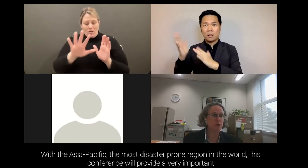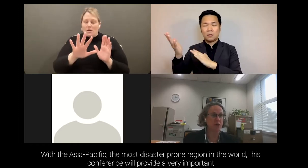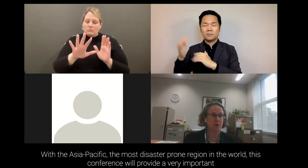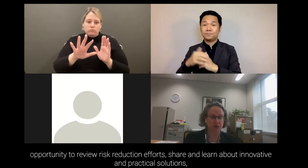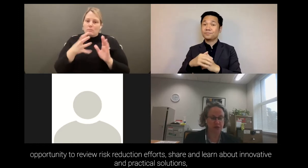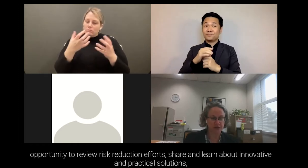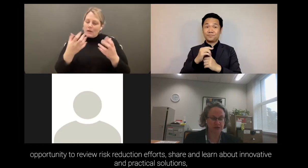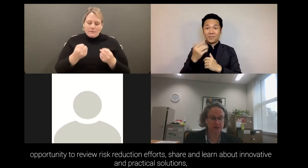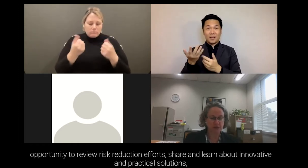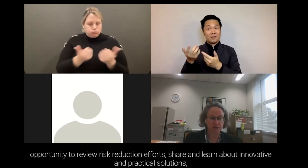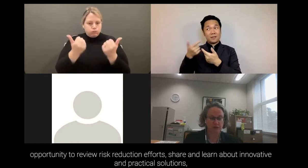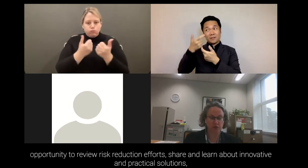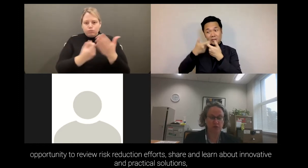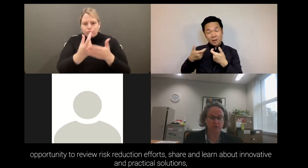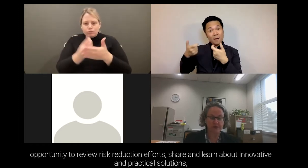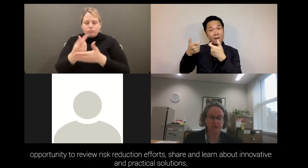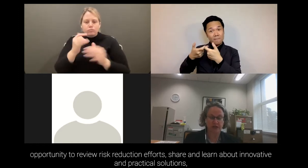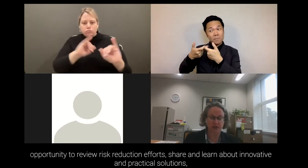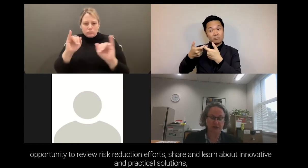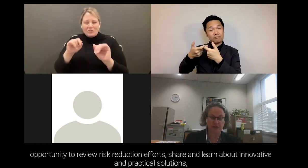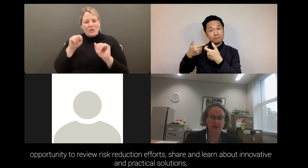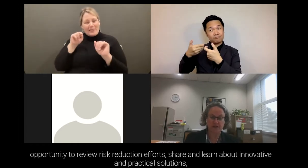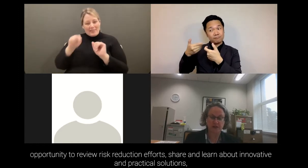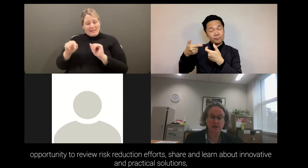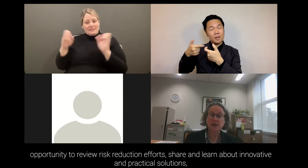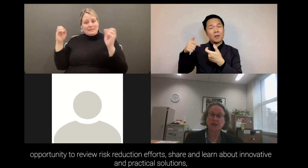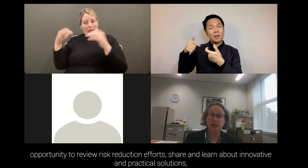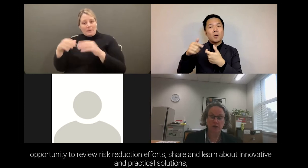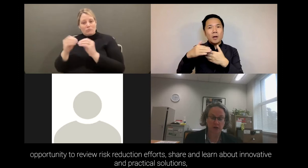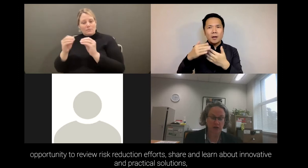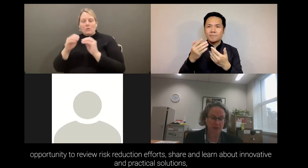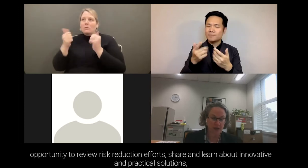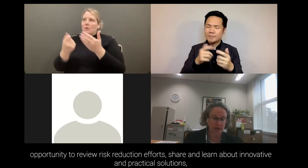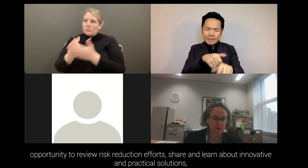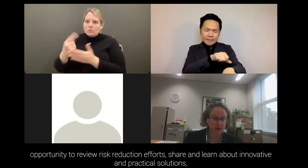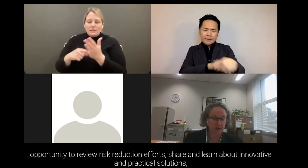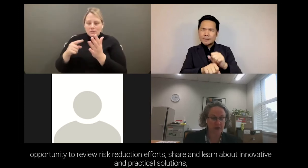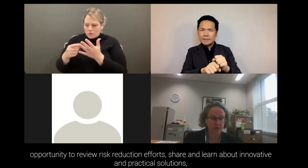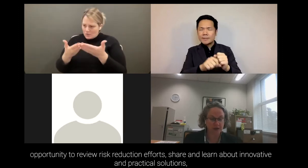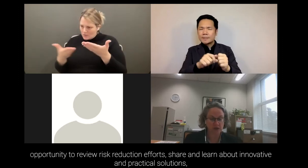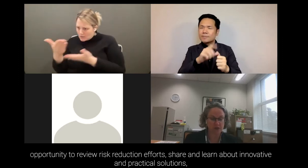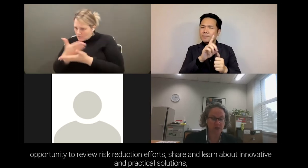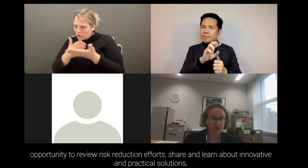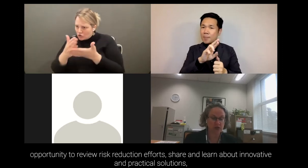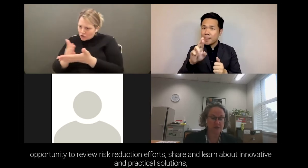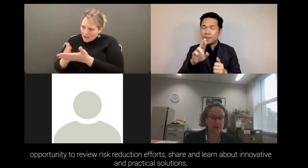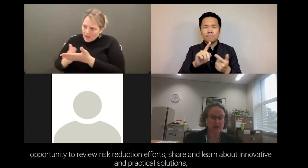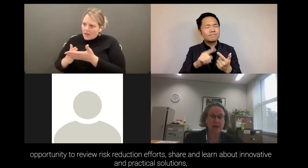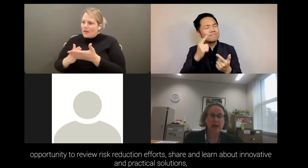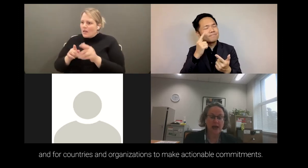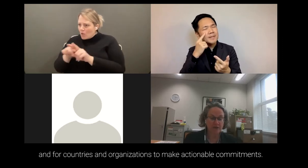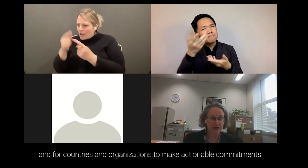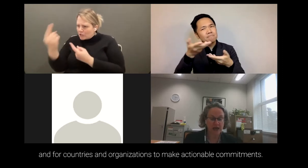very important opportunity to review risk reduction efforts, share and learn about innovative and practical